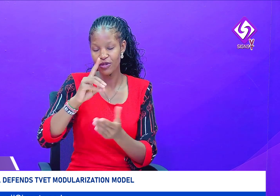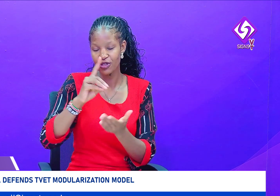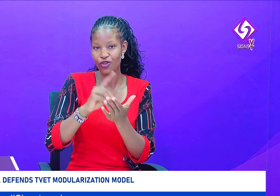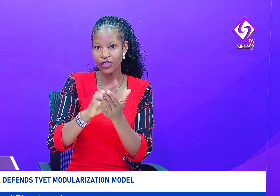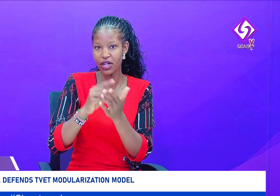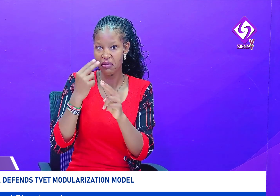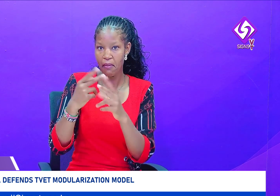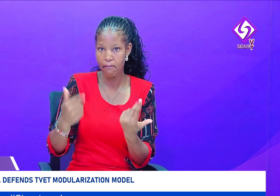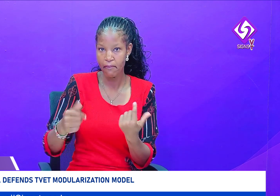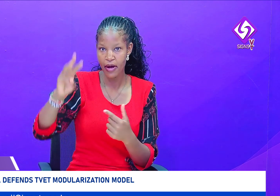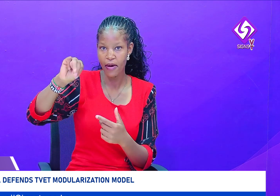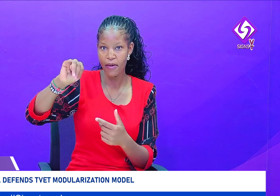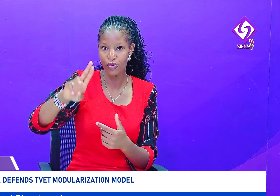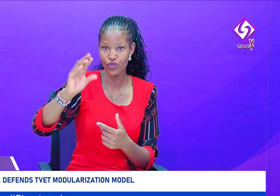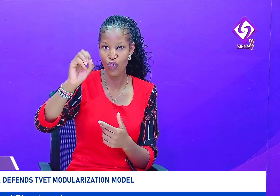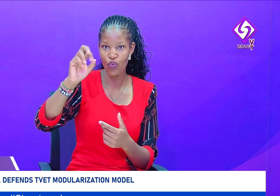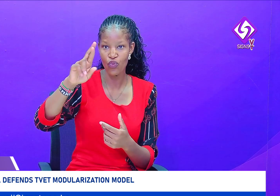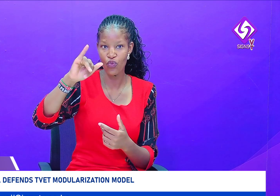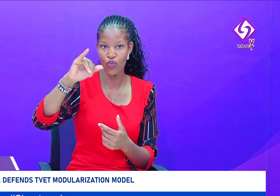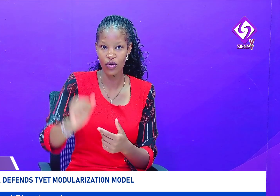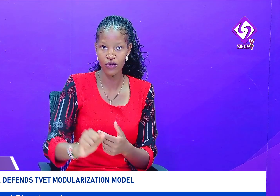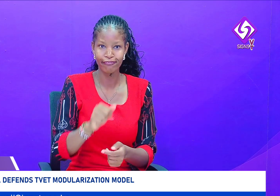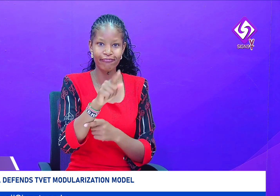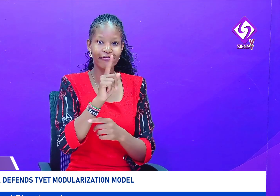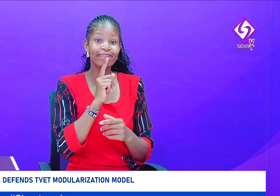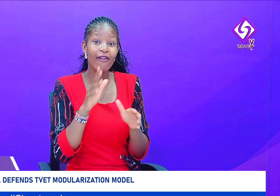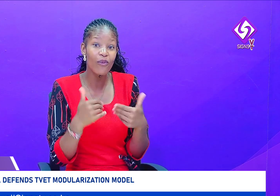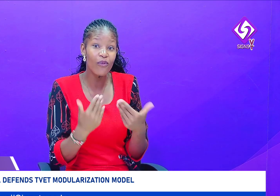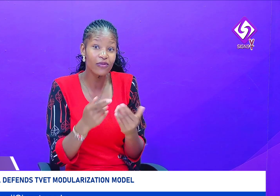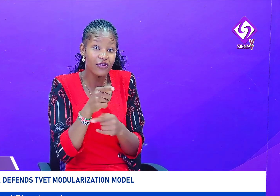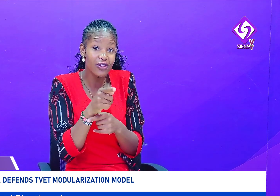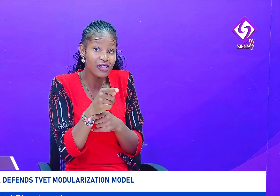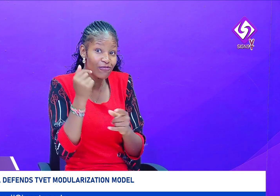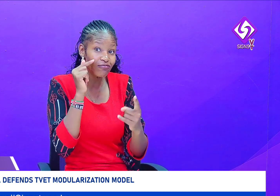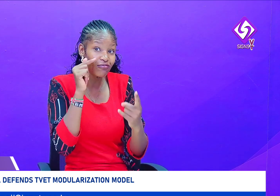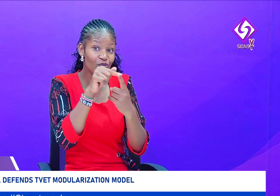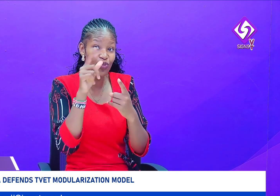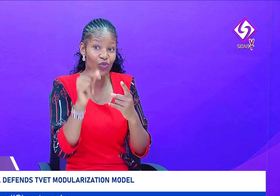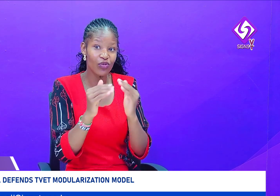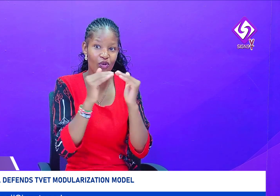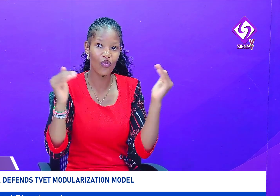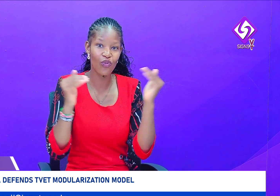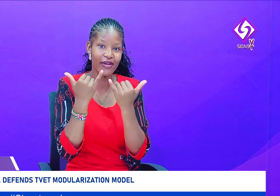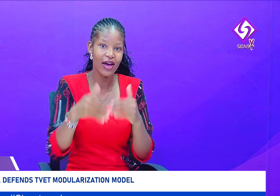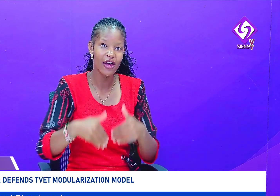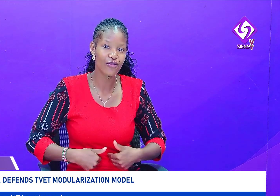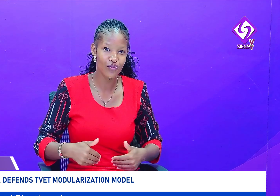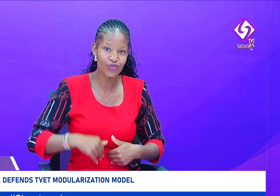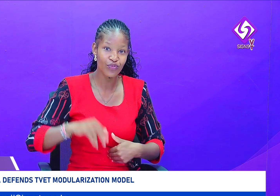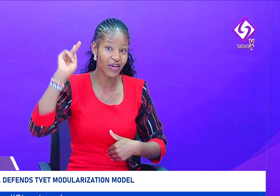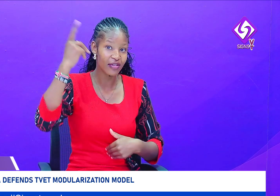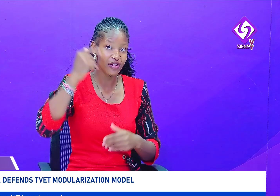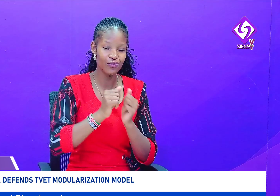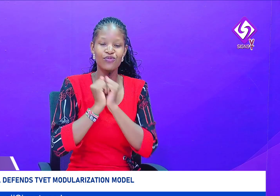Speaking to the media in Nairobi, Dr. Muoria said the reforms are aimed at equipping young